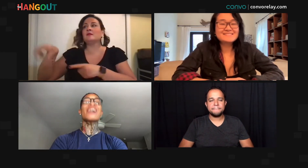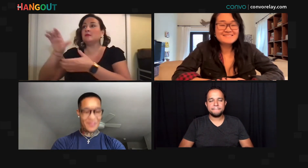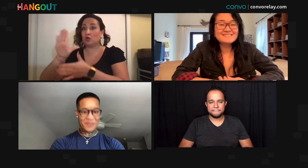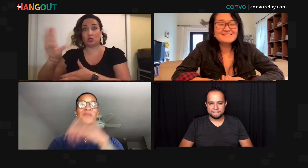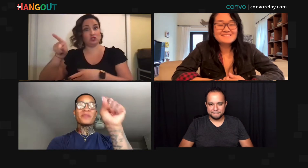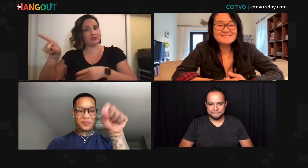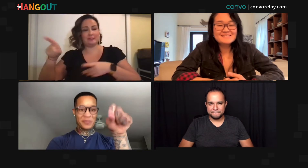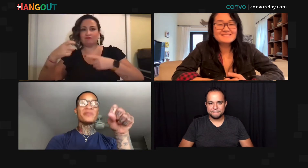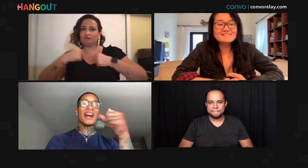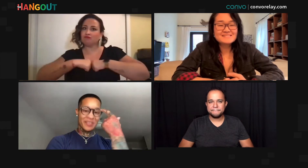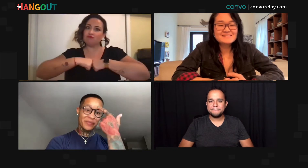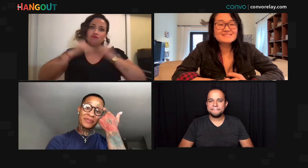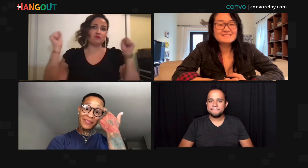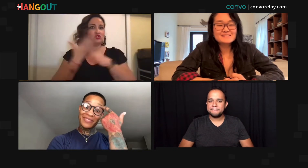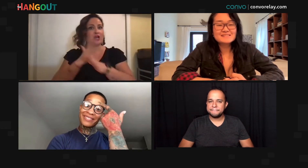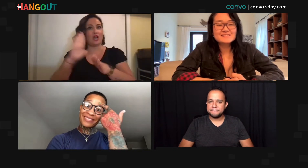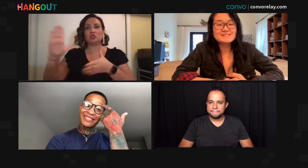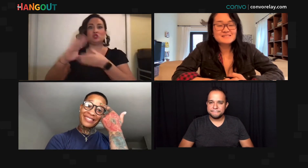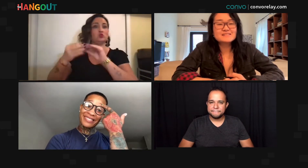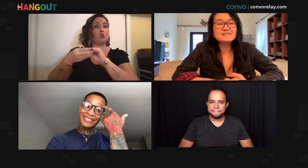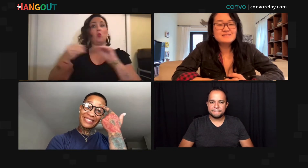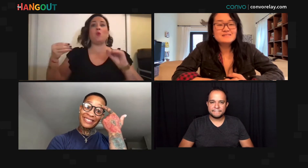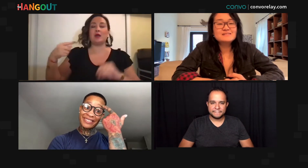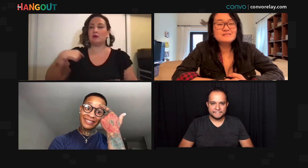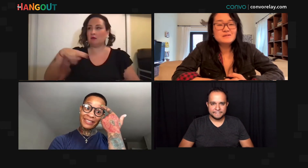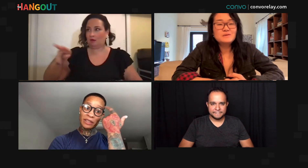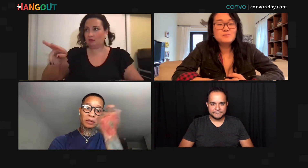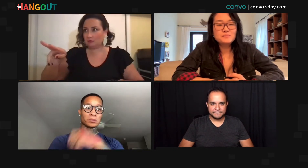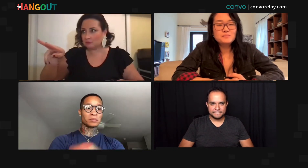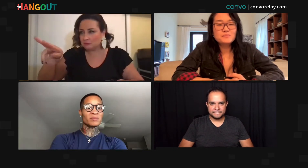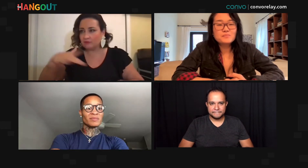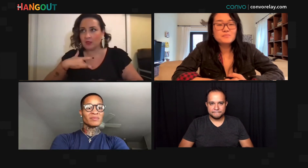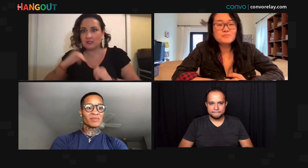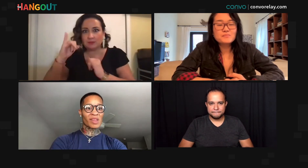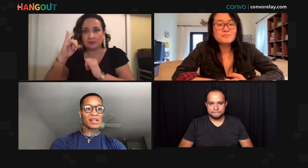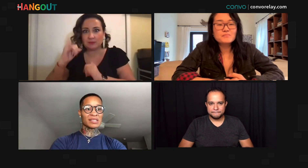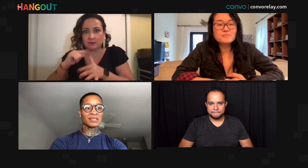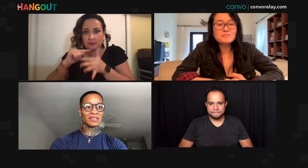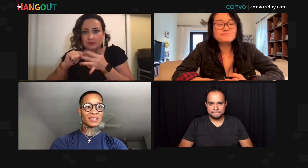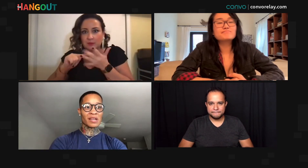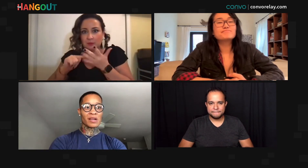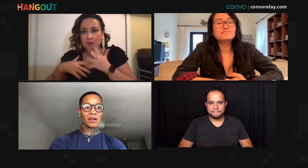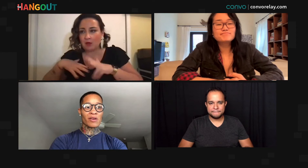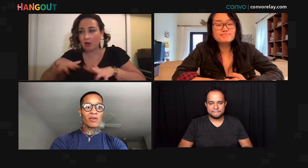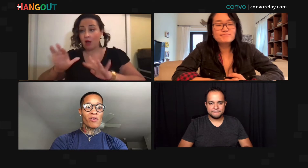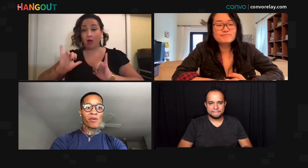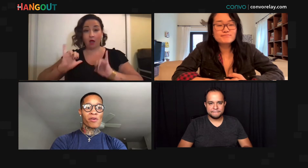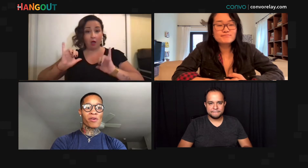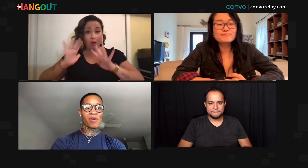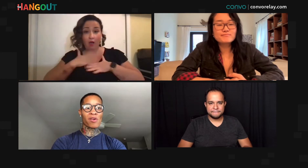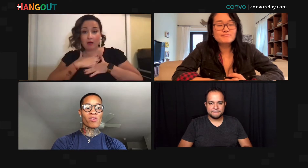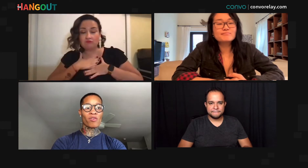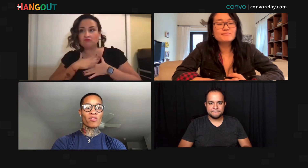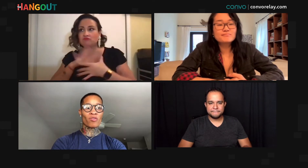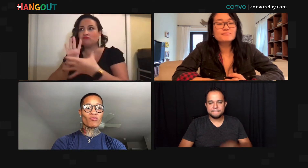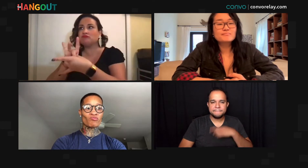Womack, Yeah. who came out and shared her story. I felt like I had so much